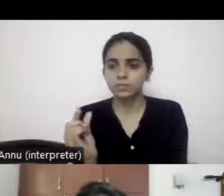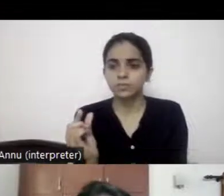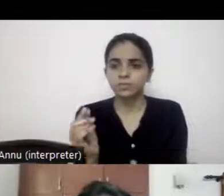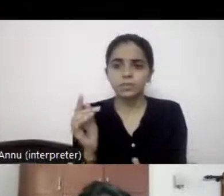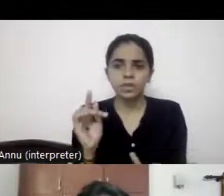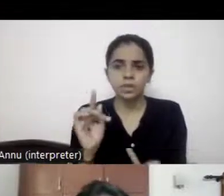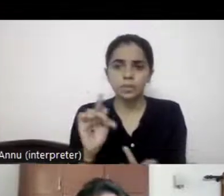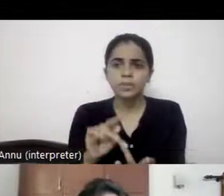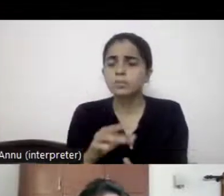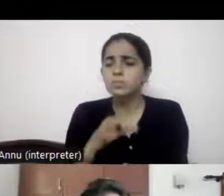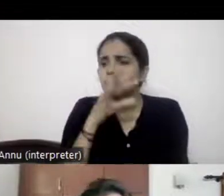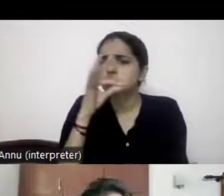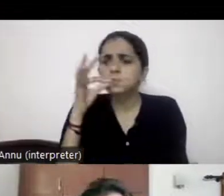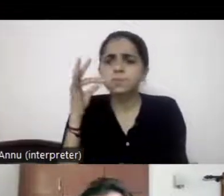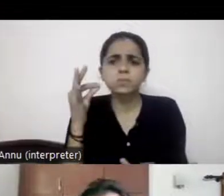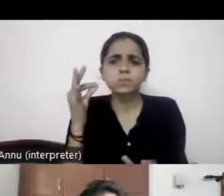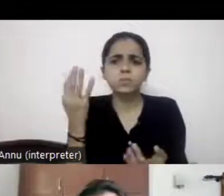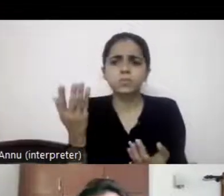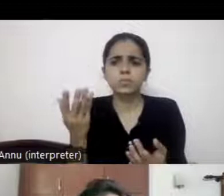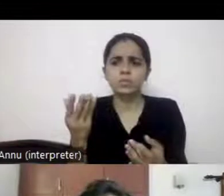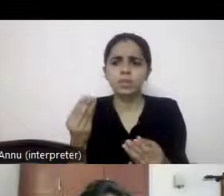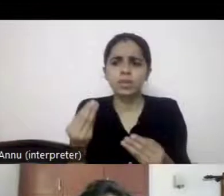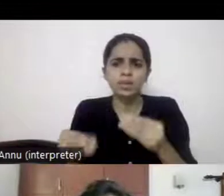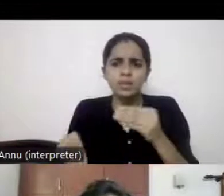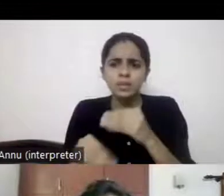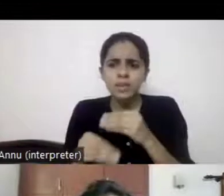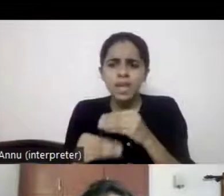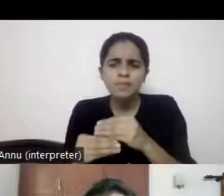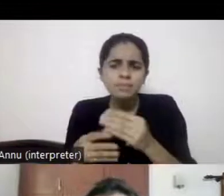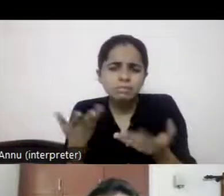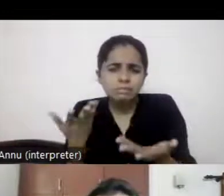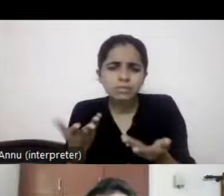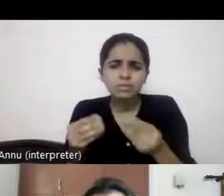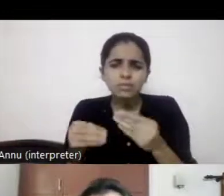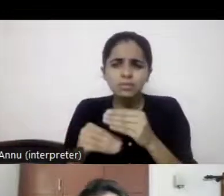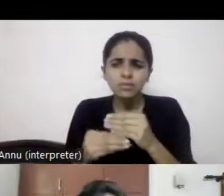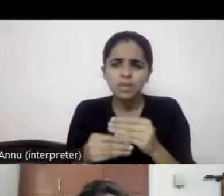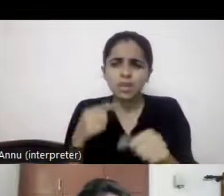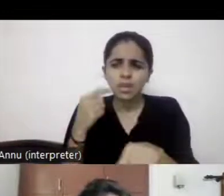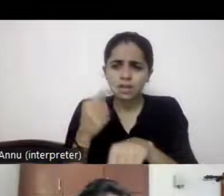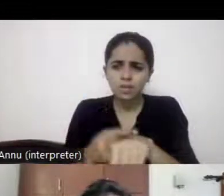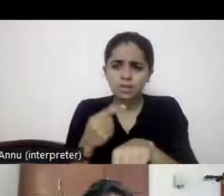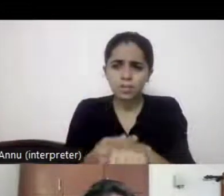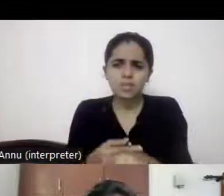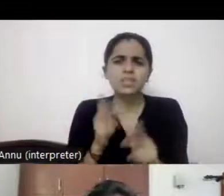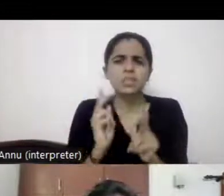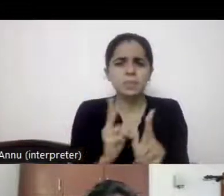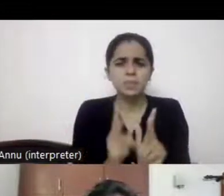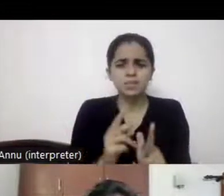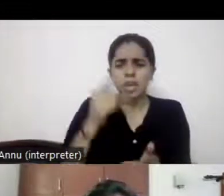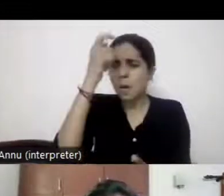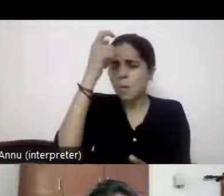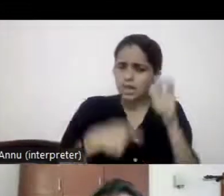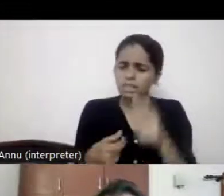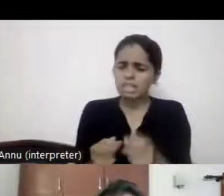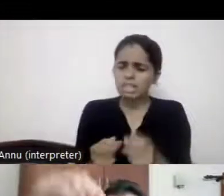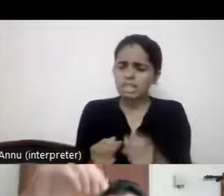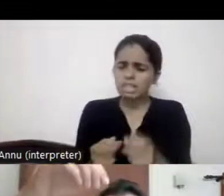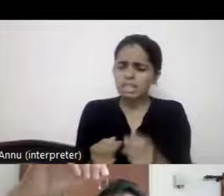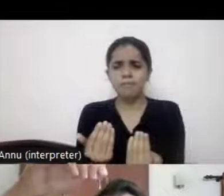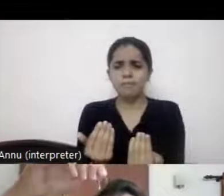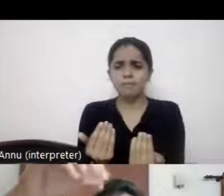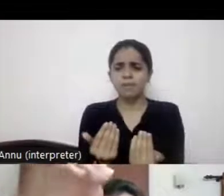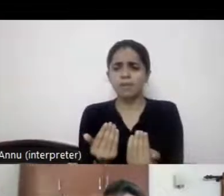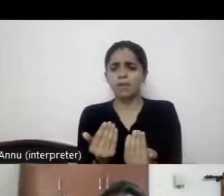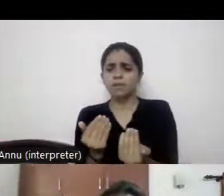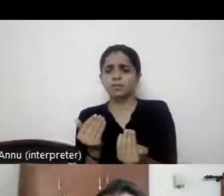non-standard would be at the extremes of the bell. And somebody who is an average person would be at the